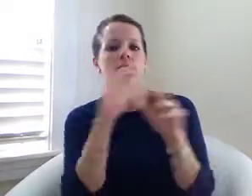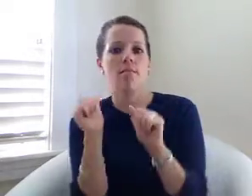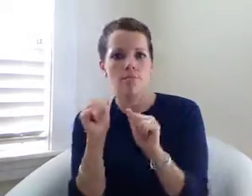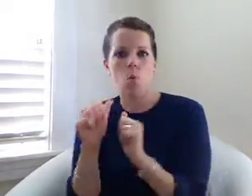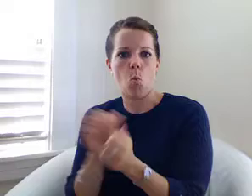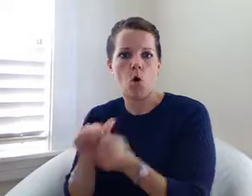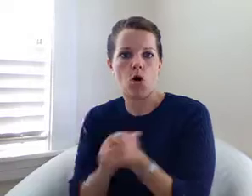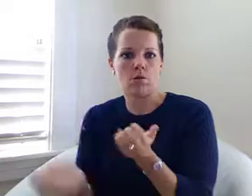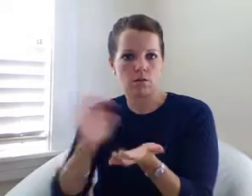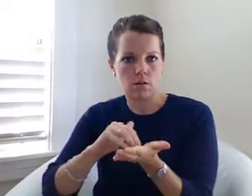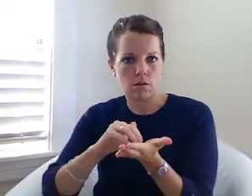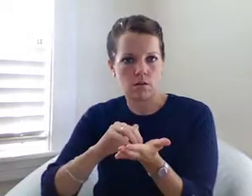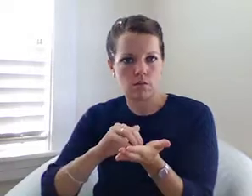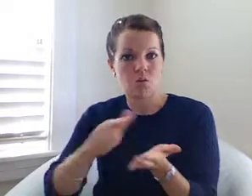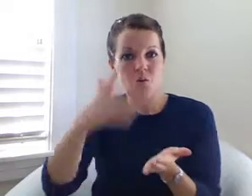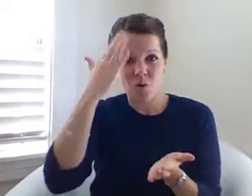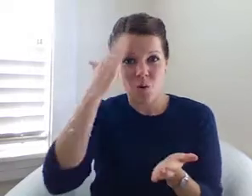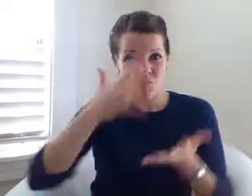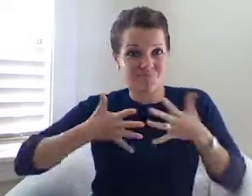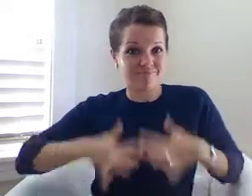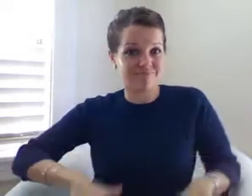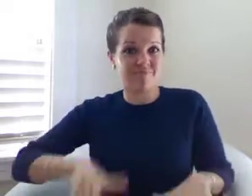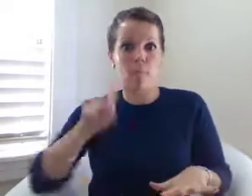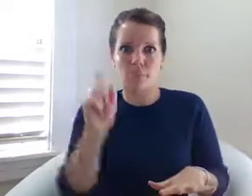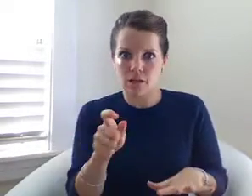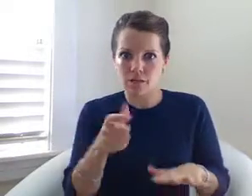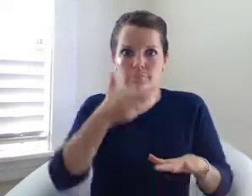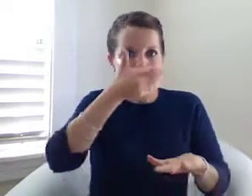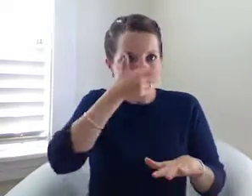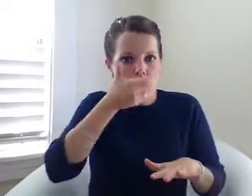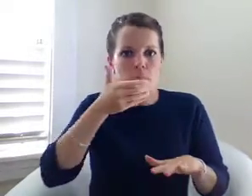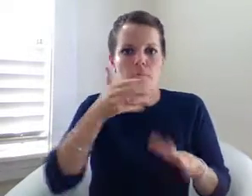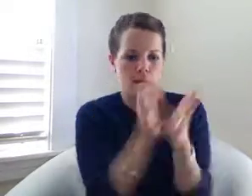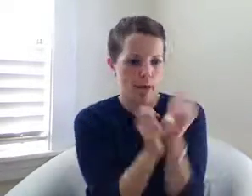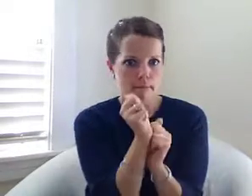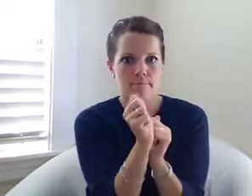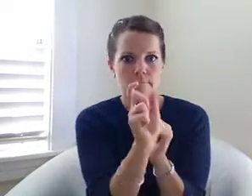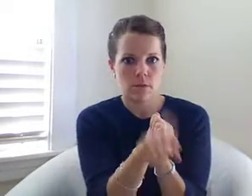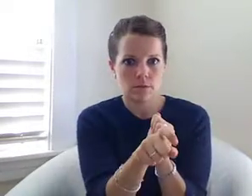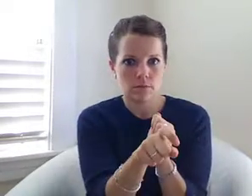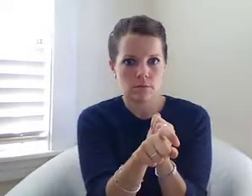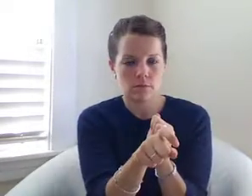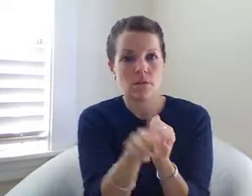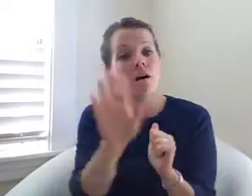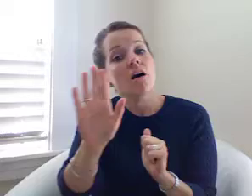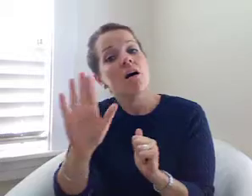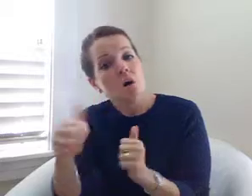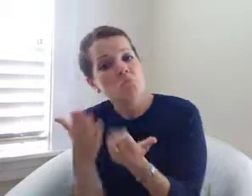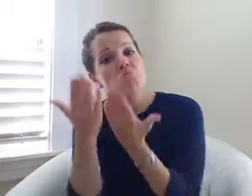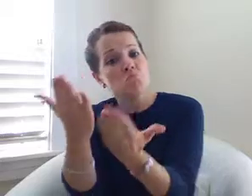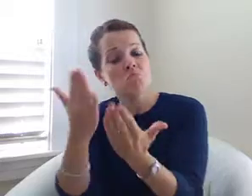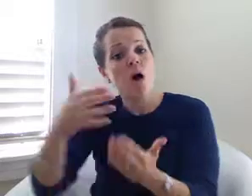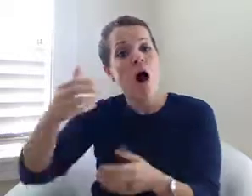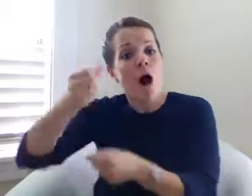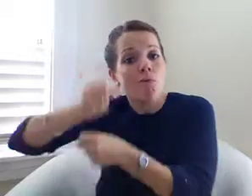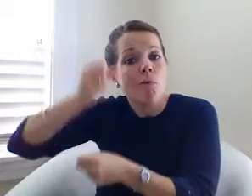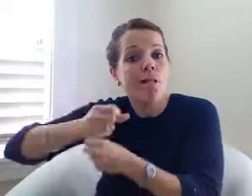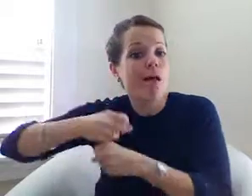It is recommended that you leave your bag, umbrella, coat, etc. in your car or perhaps at the nurse's station, as allowed, prior to entering the